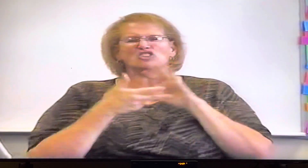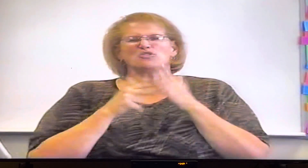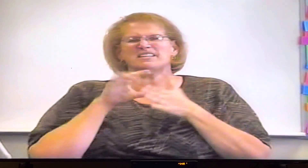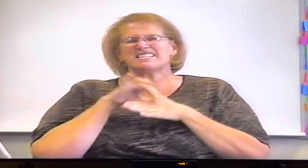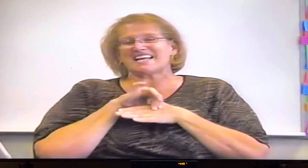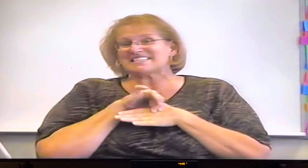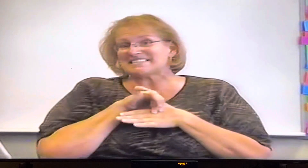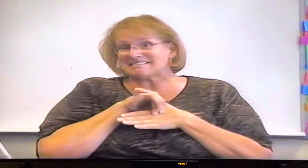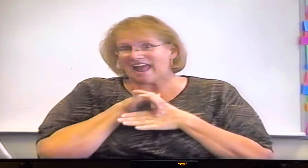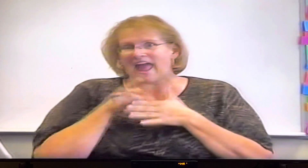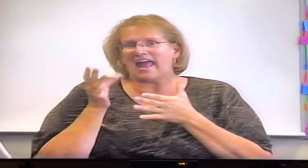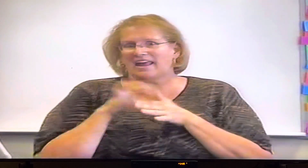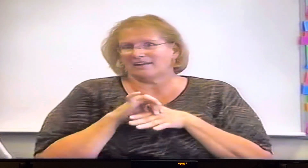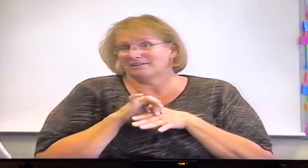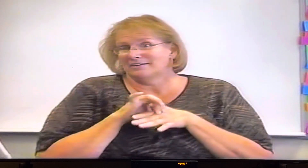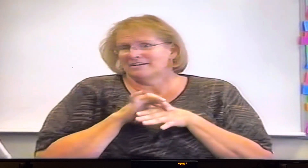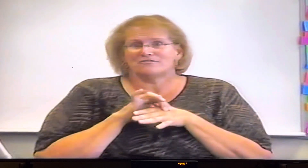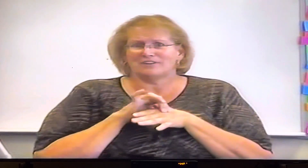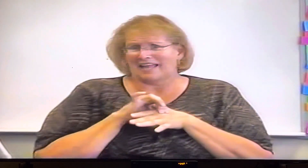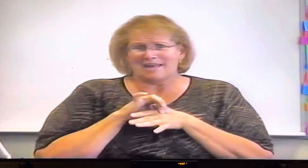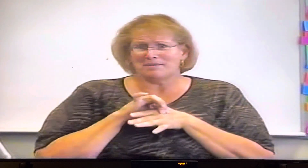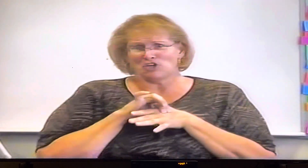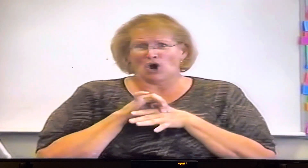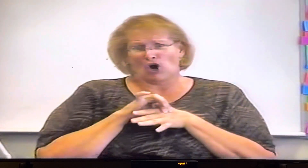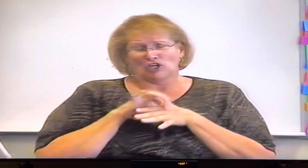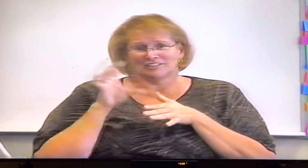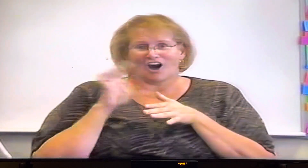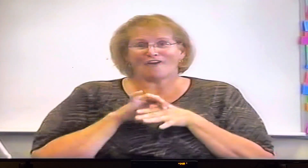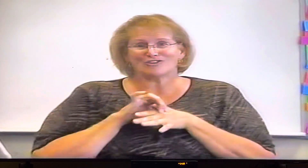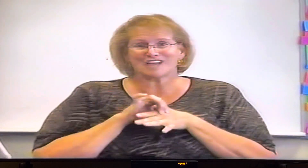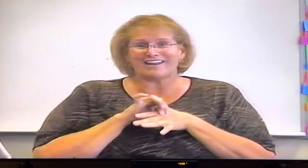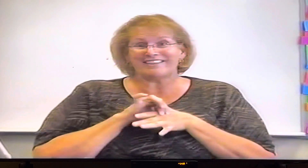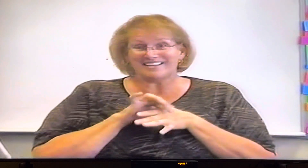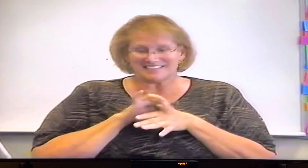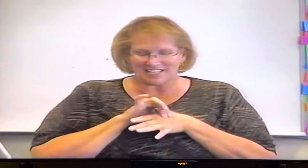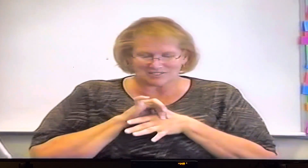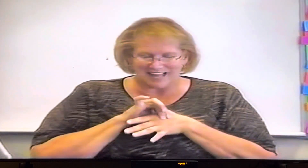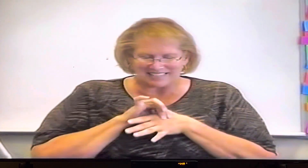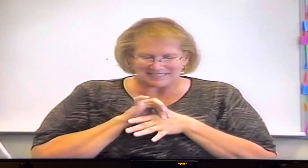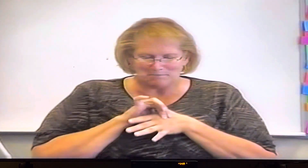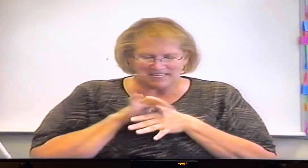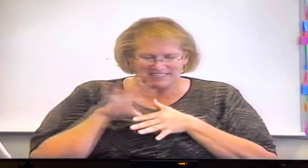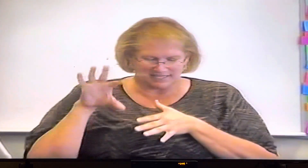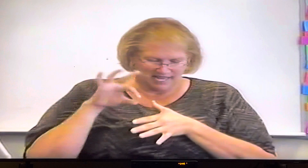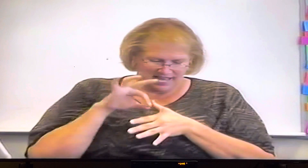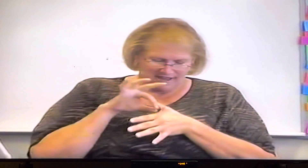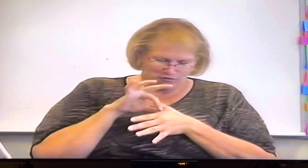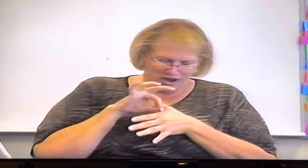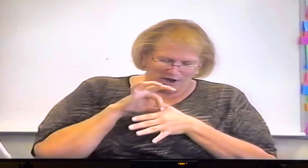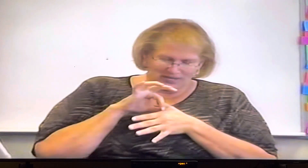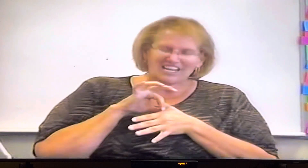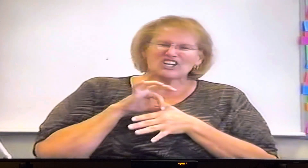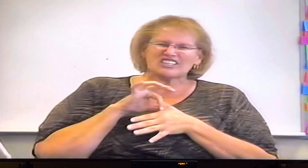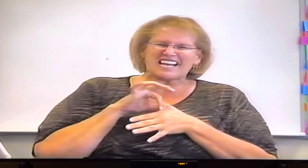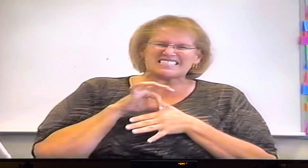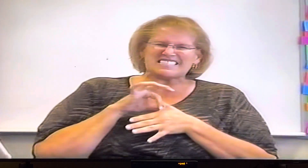Also means like steak, filet mignon, all those kind of things. That's the meat. If you're out here, that's